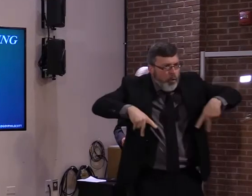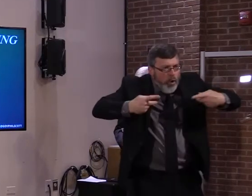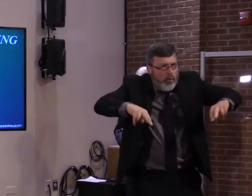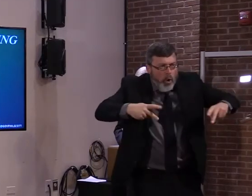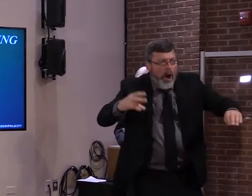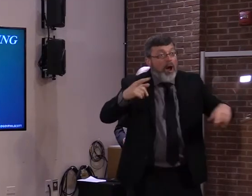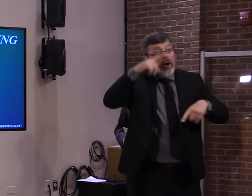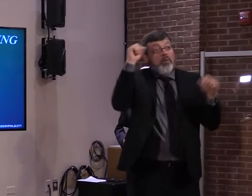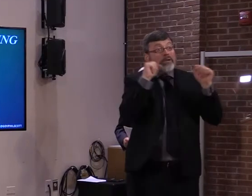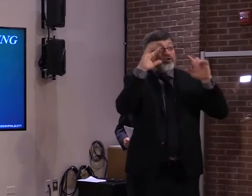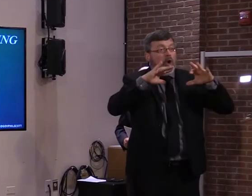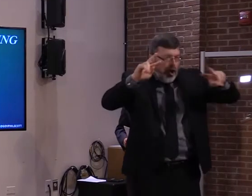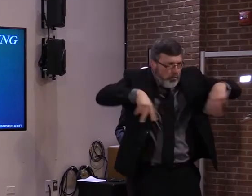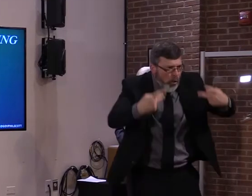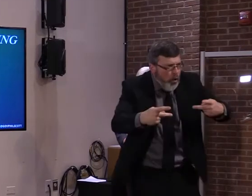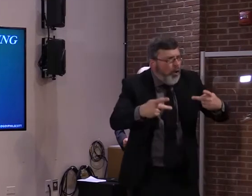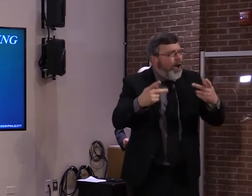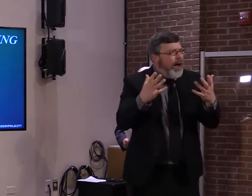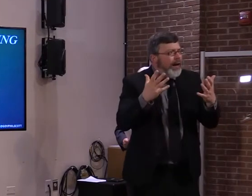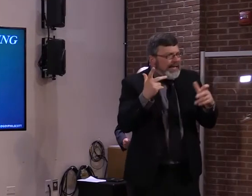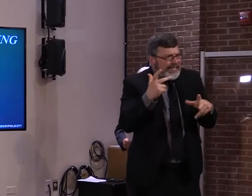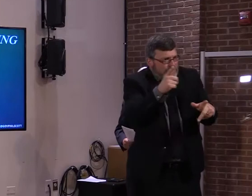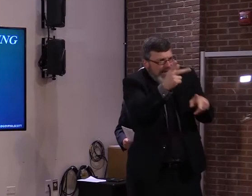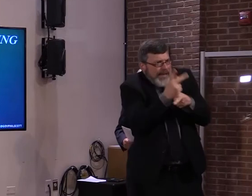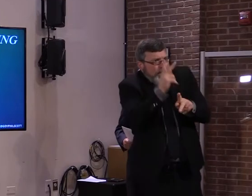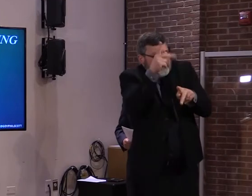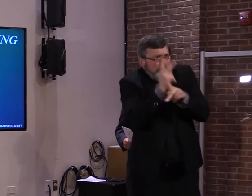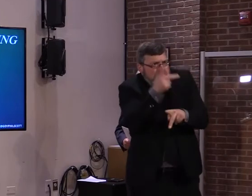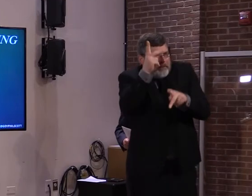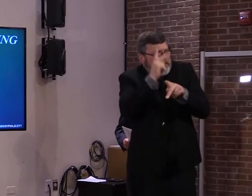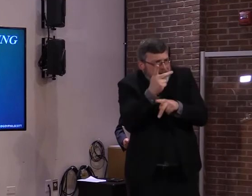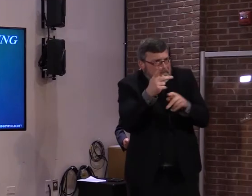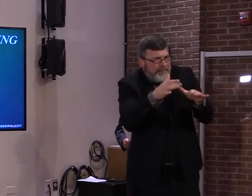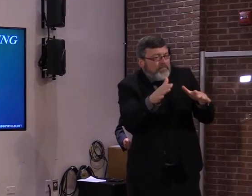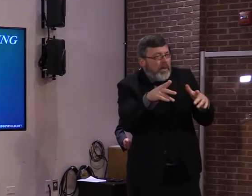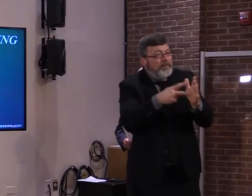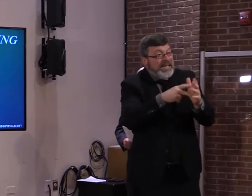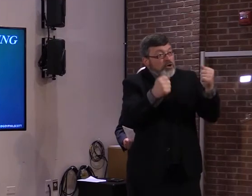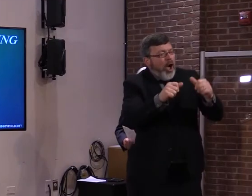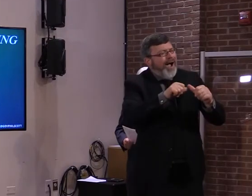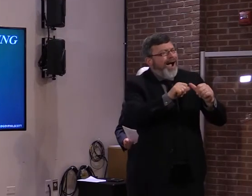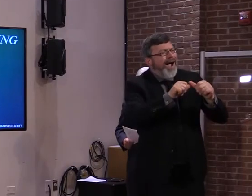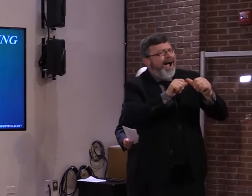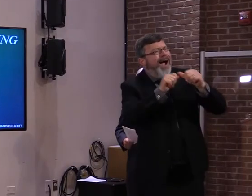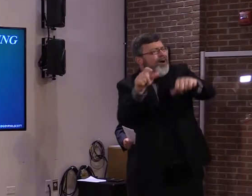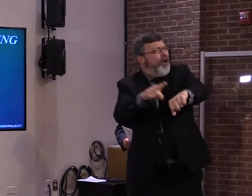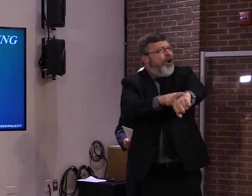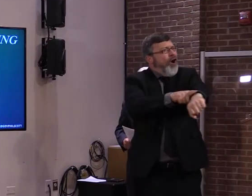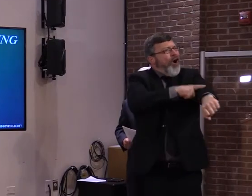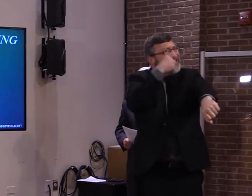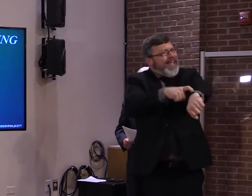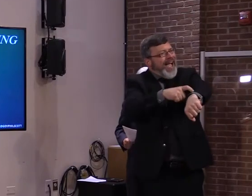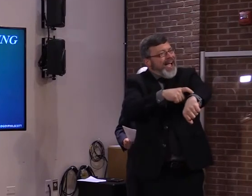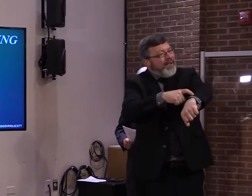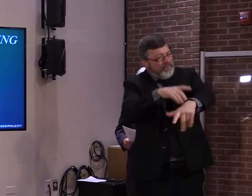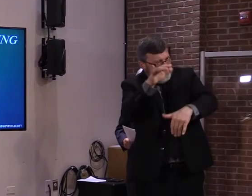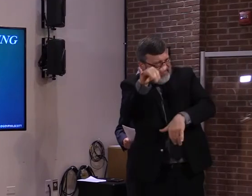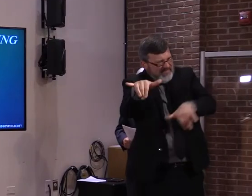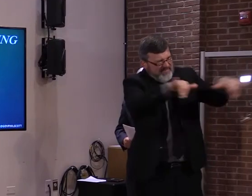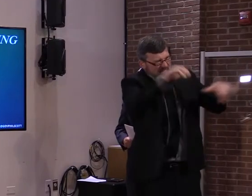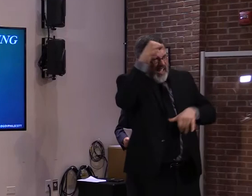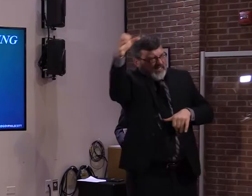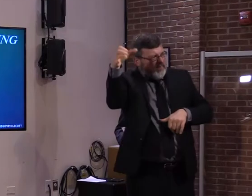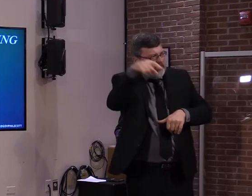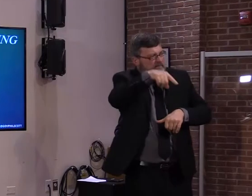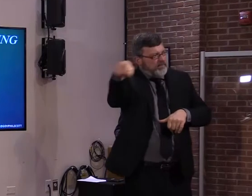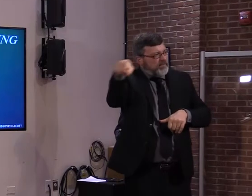you can to make sure it goes the distance. And that will save you money in the long run. If, for